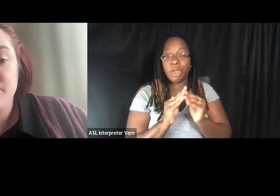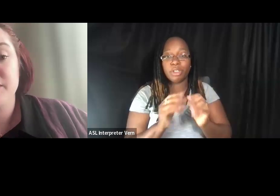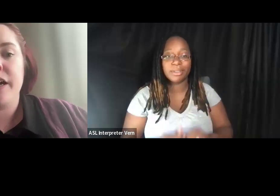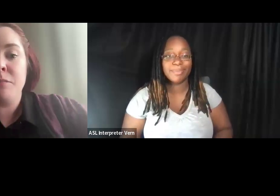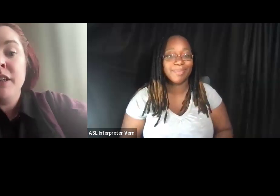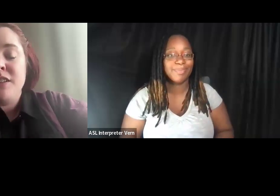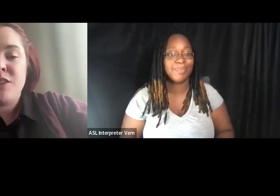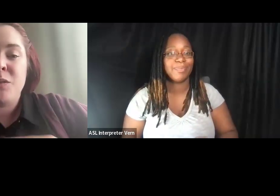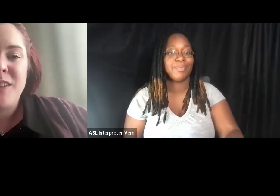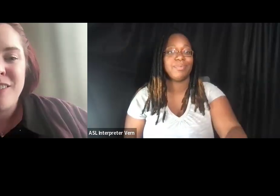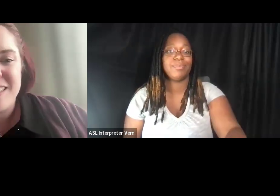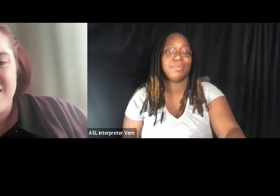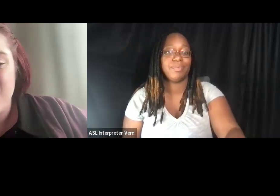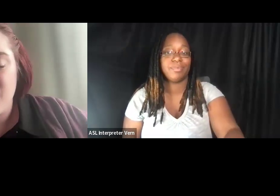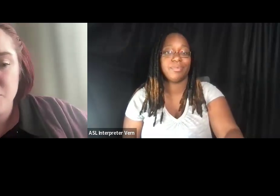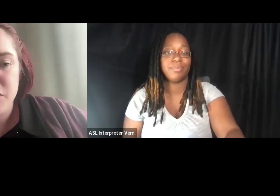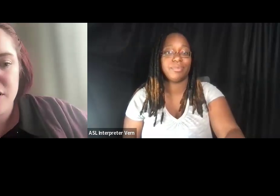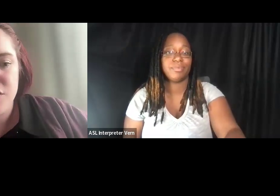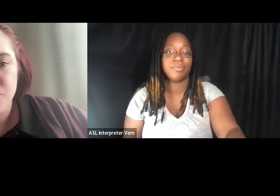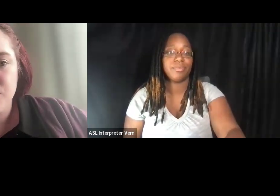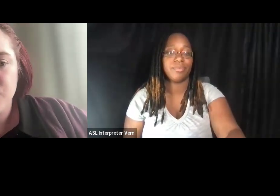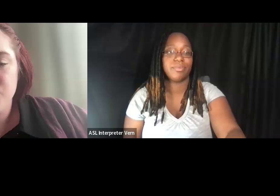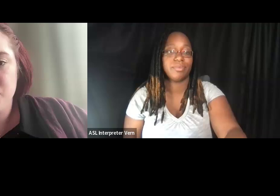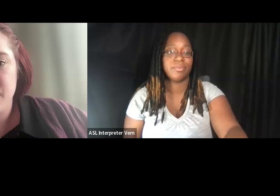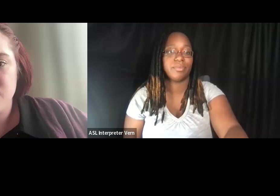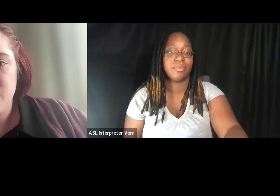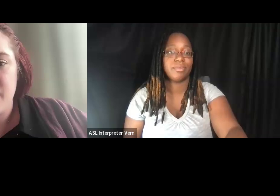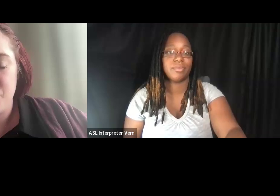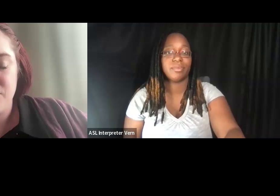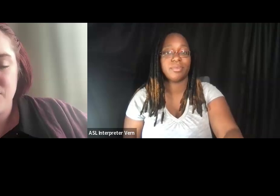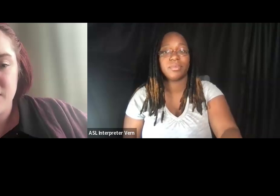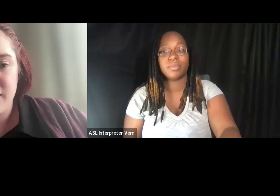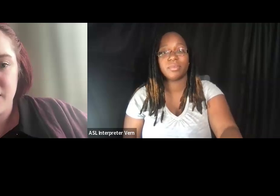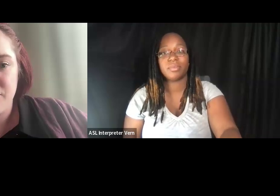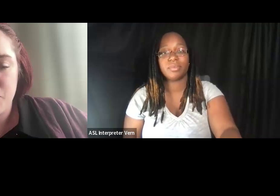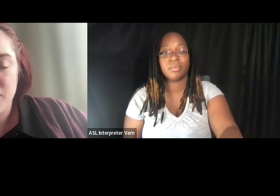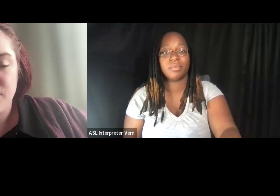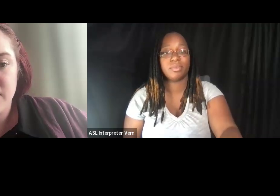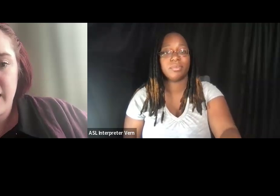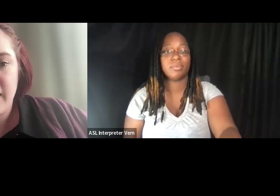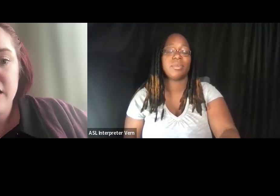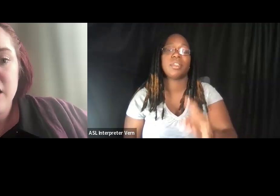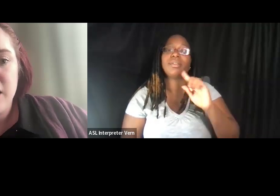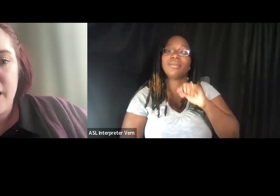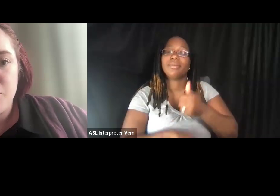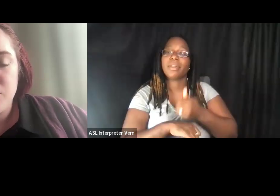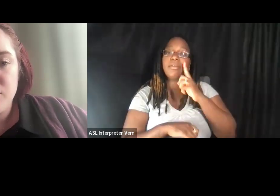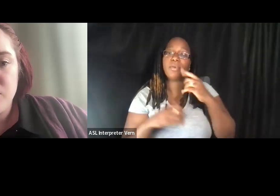learning directions. So we're on the right side. So just to review, just set the framing for